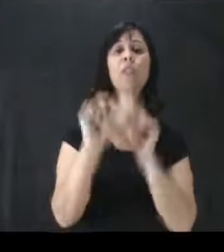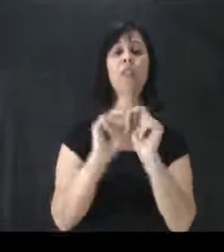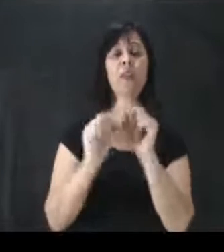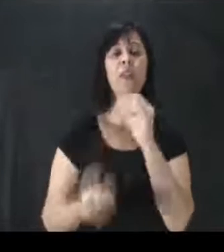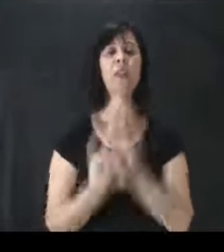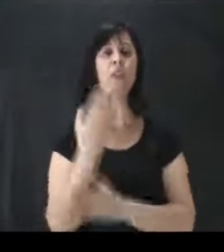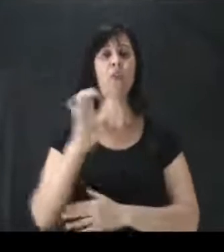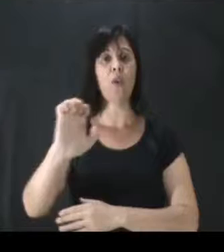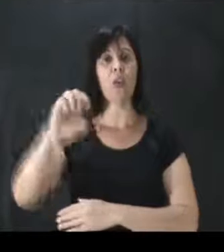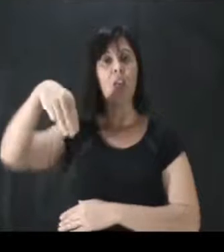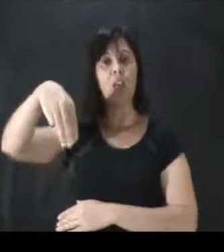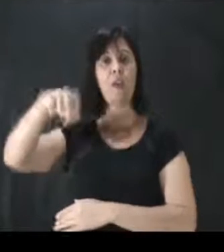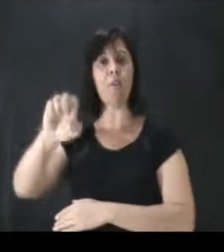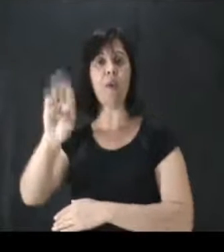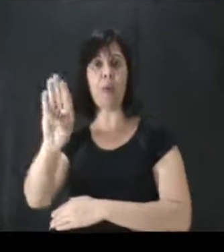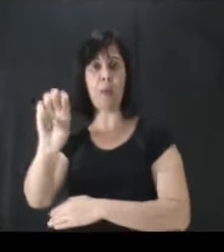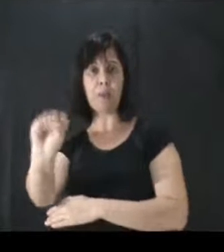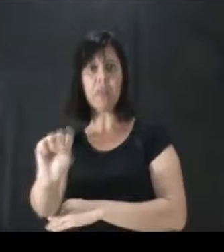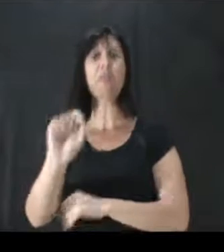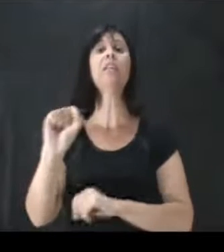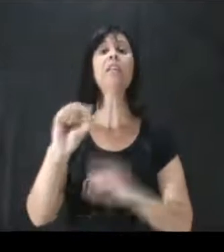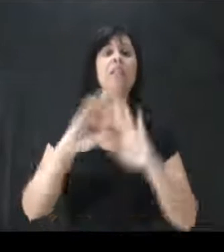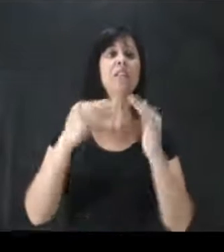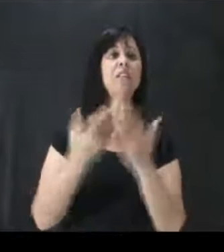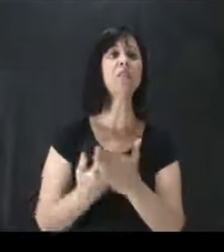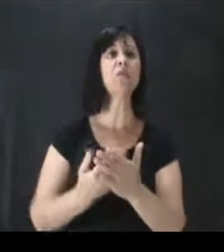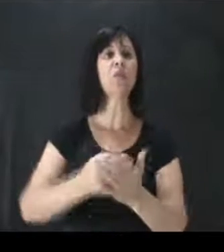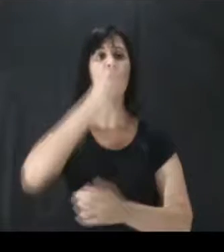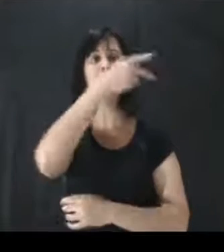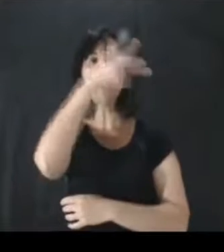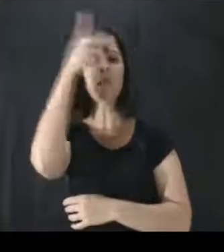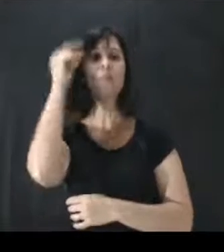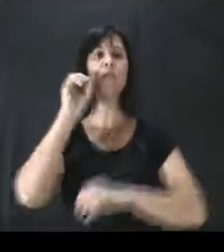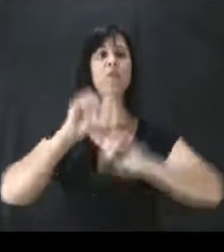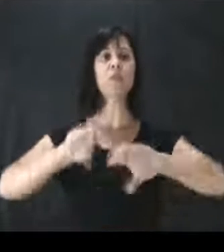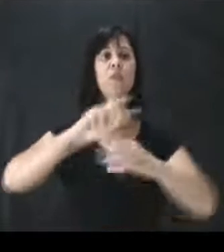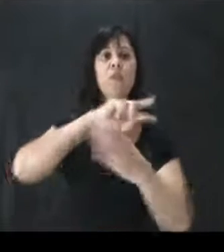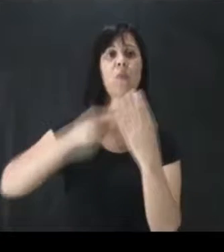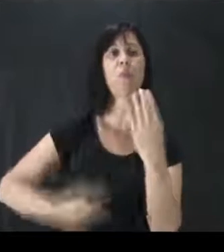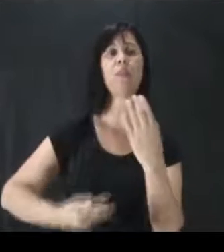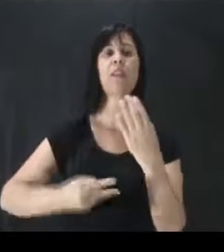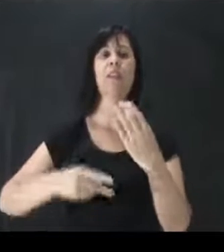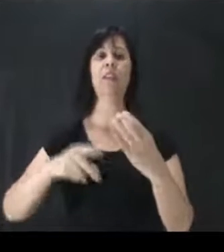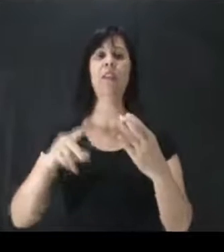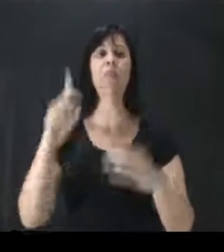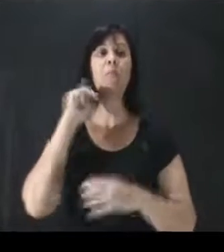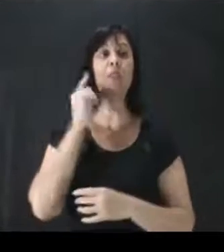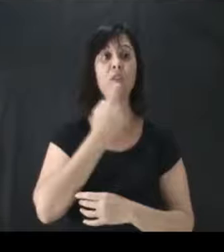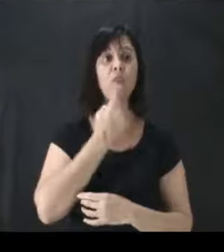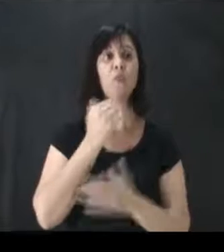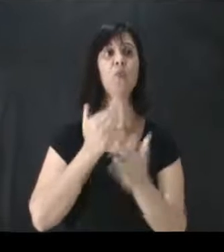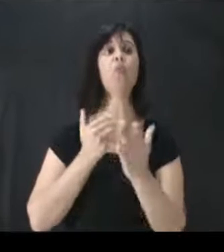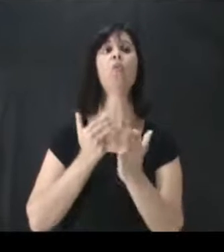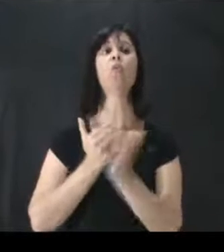project culminated in the creation of the IMEBs, Municipal Schools of Bilingual Education for the Deaf,